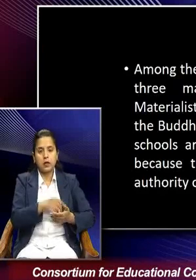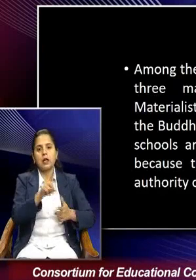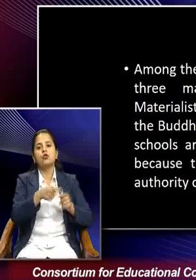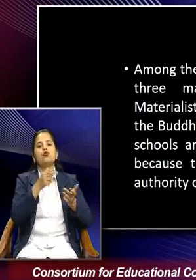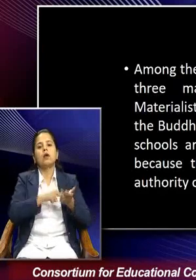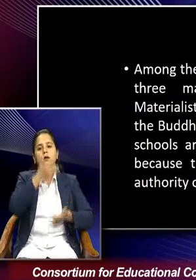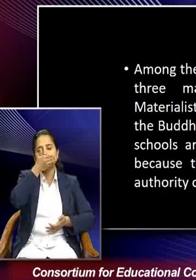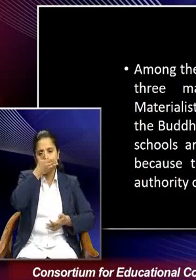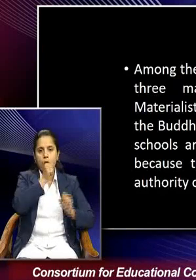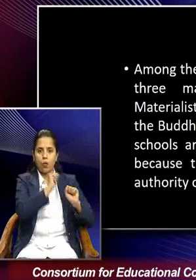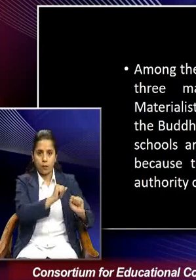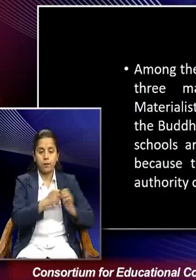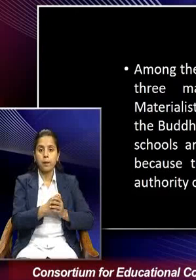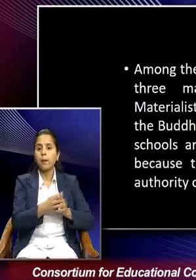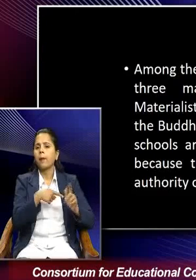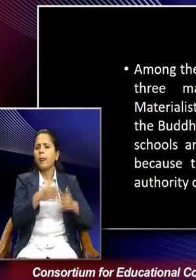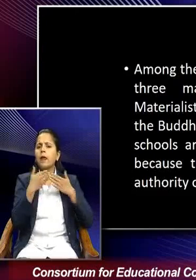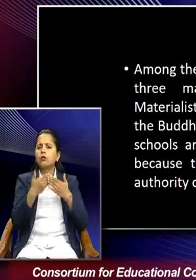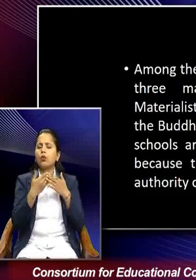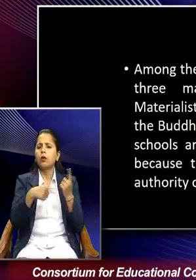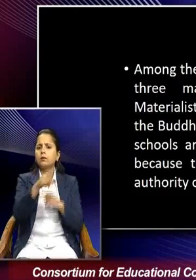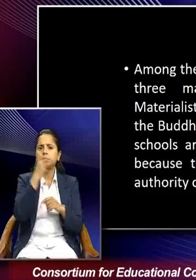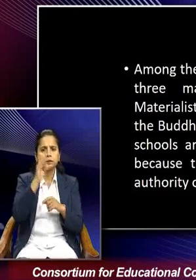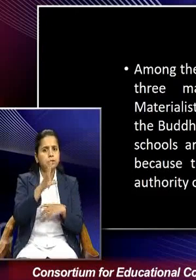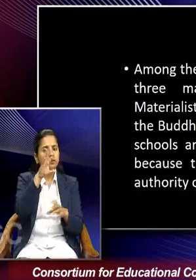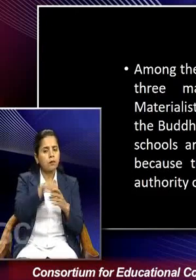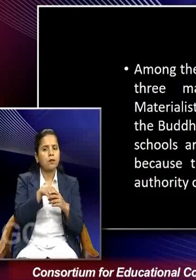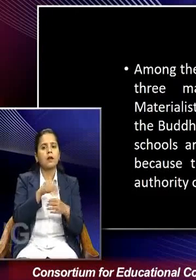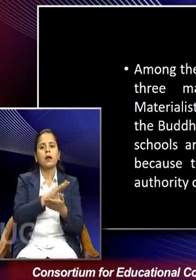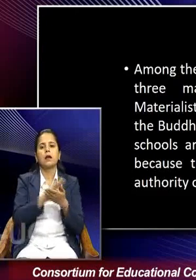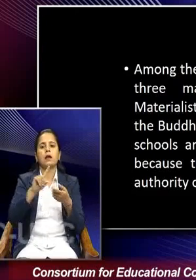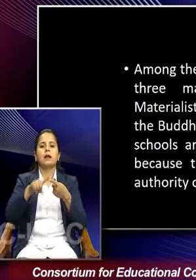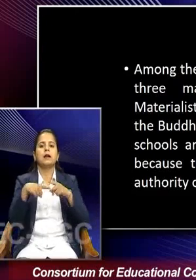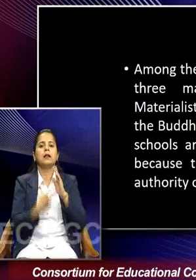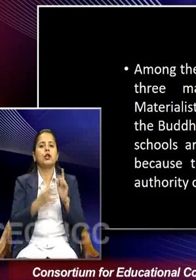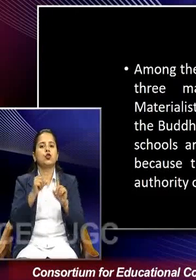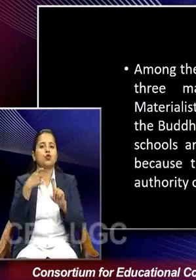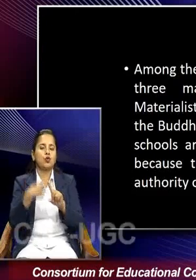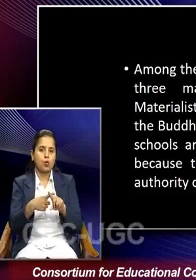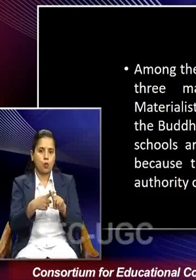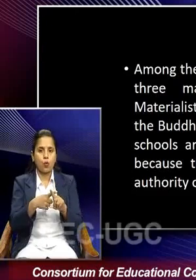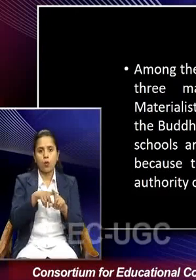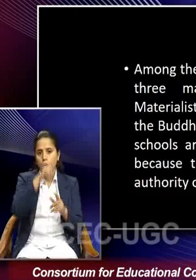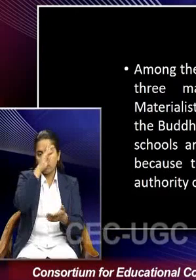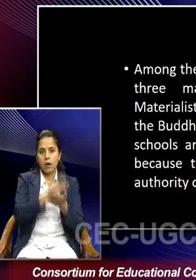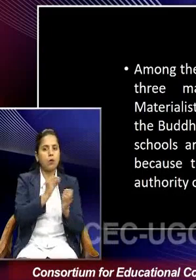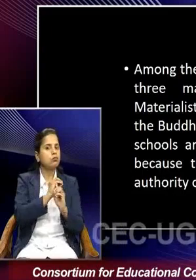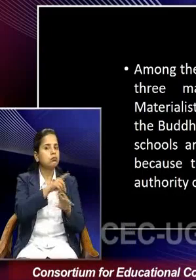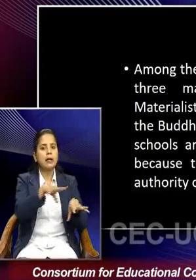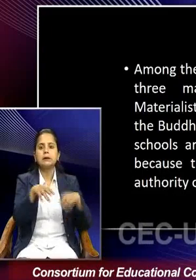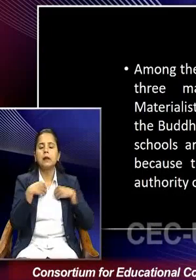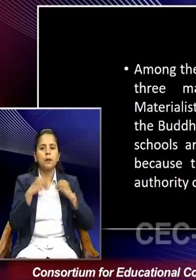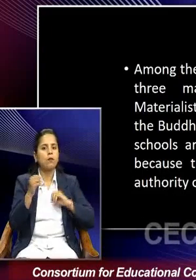Jains. These schools are considered as heterodox because they do not accept